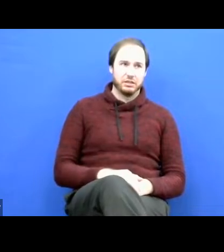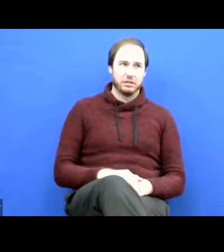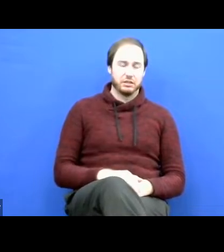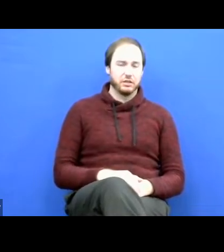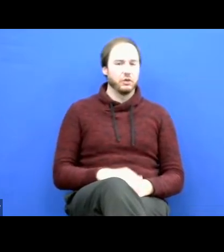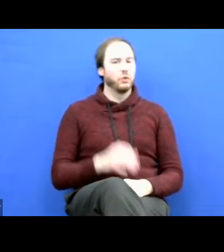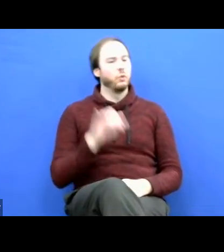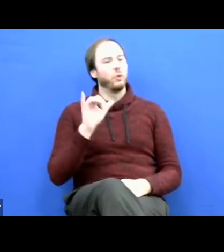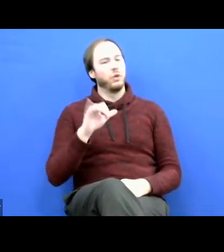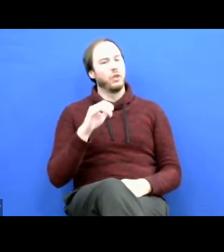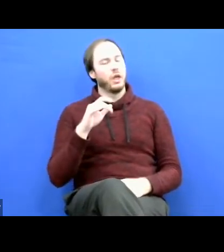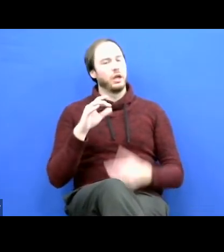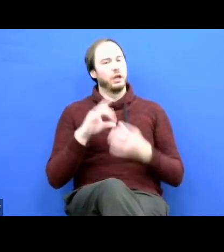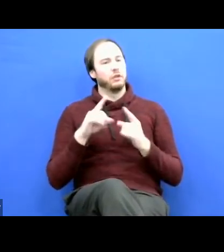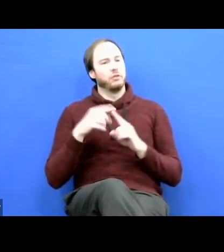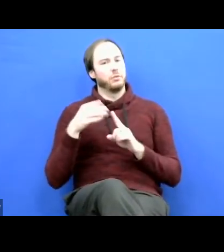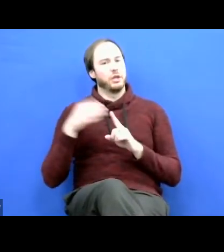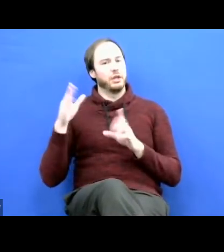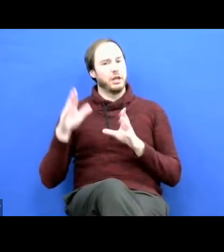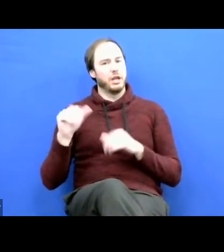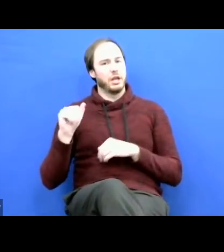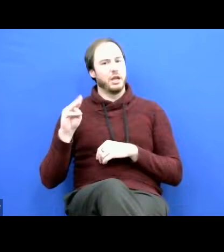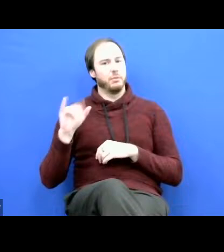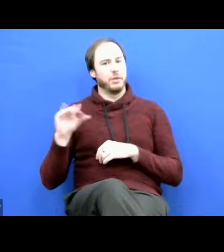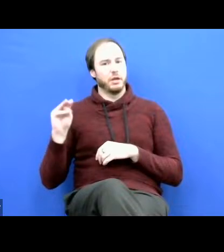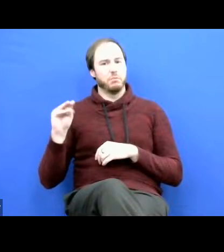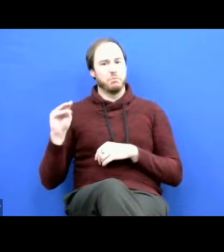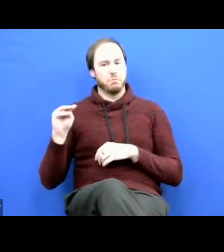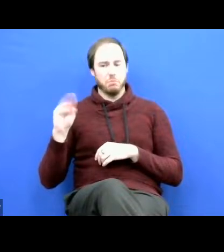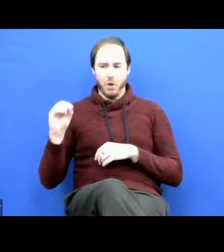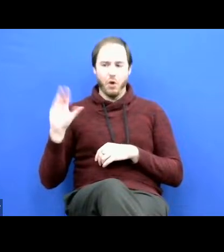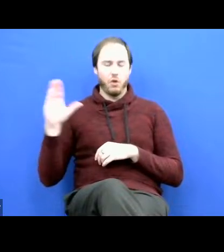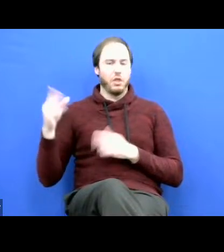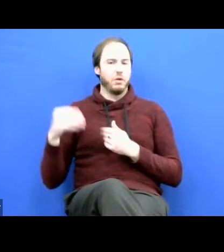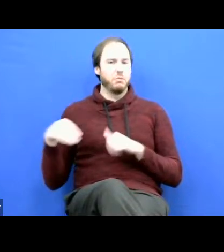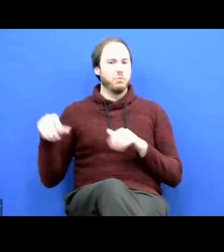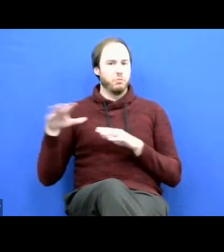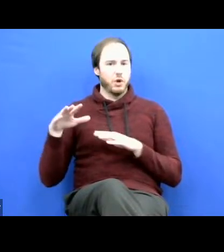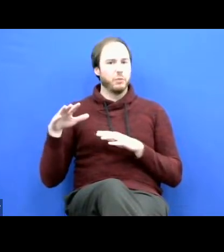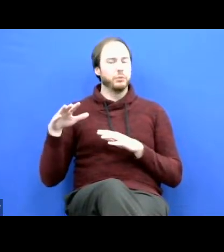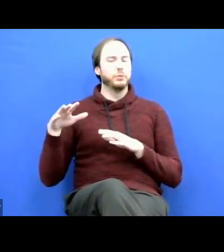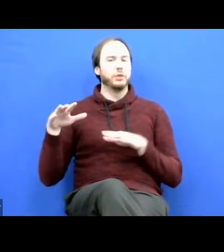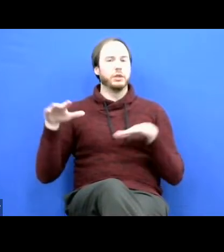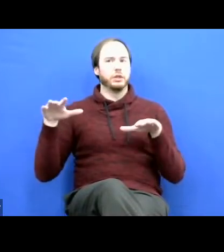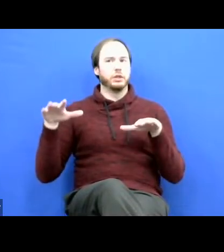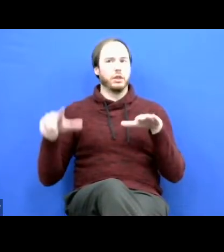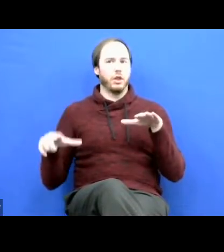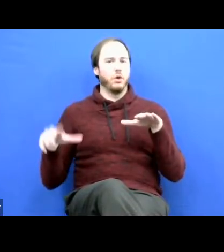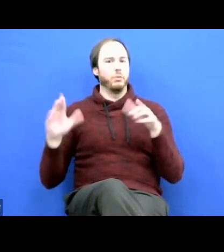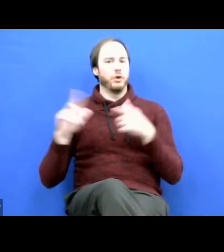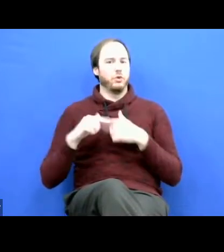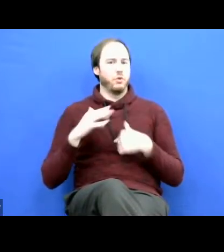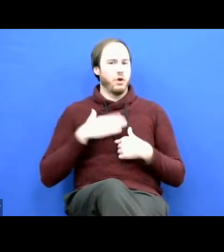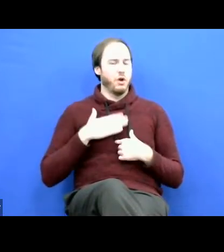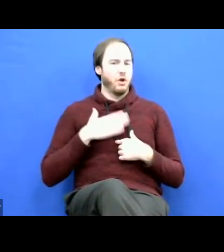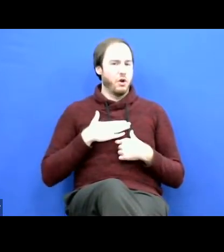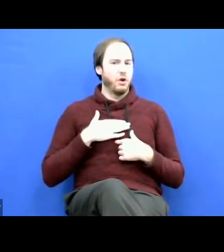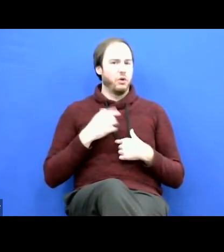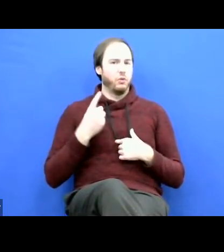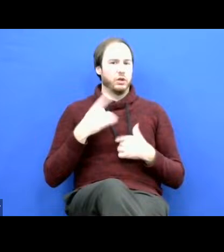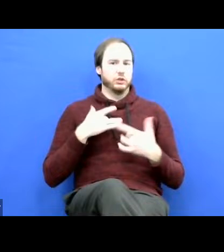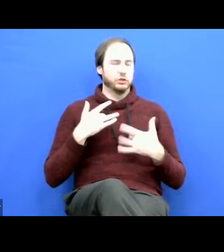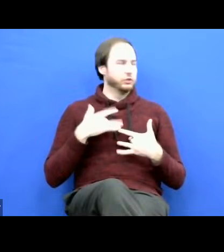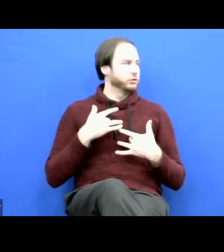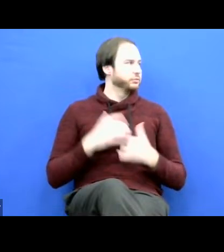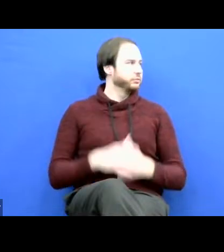more from the neighbors, Amy and Mo, their properties set a little lower than what ours does, but obviously concerned. So are